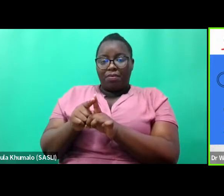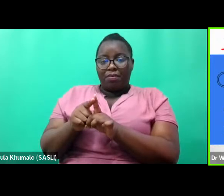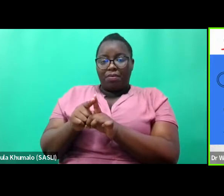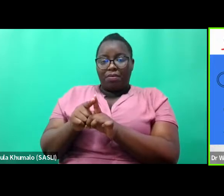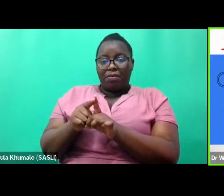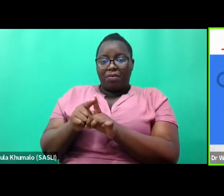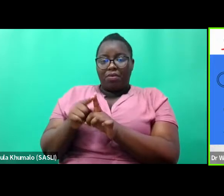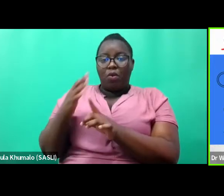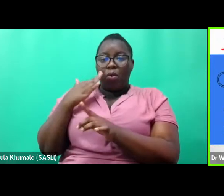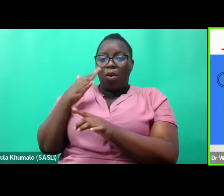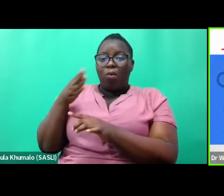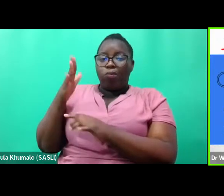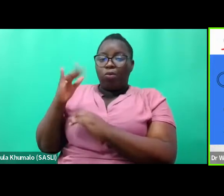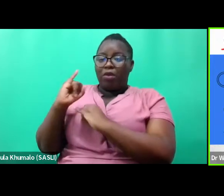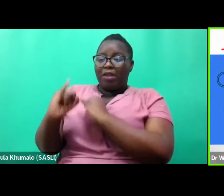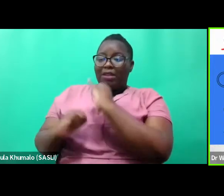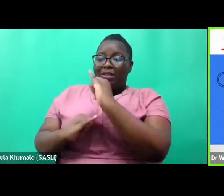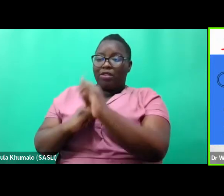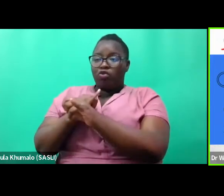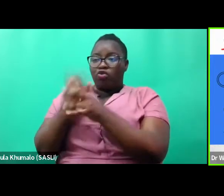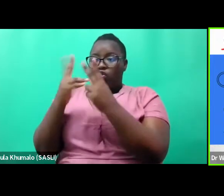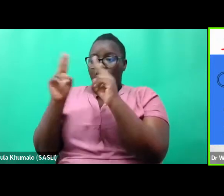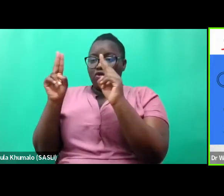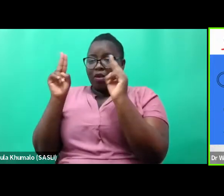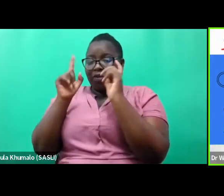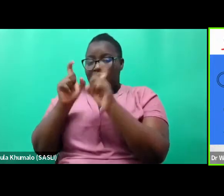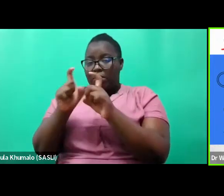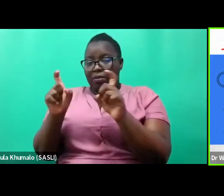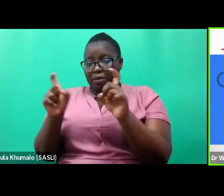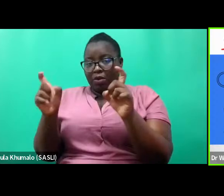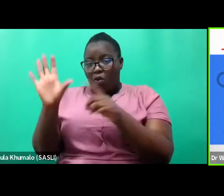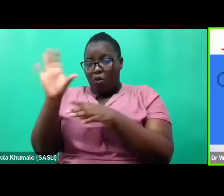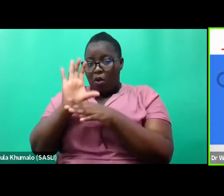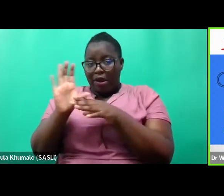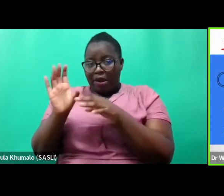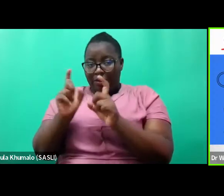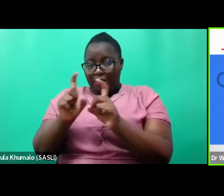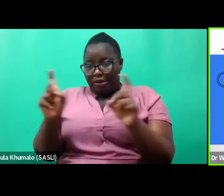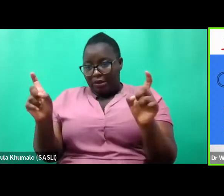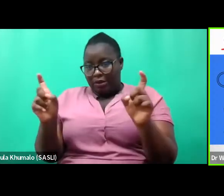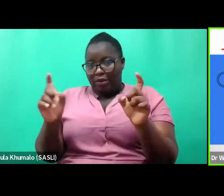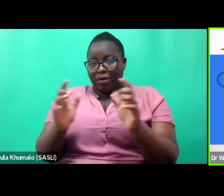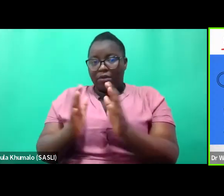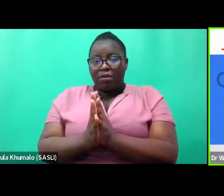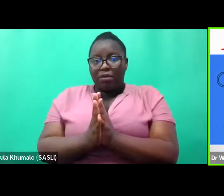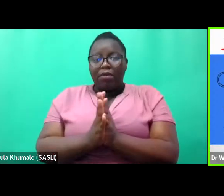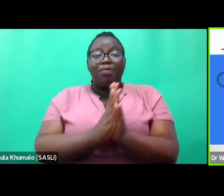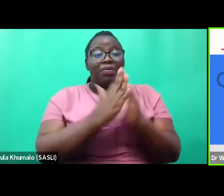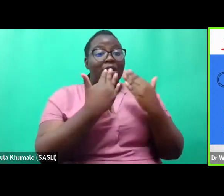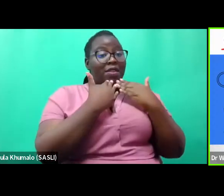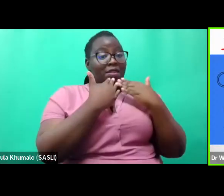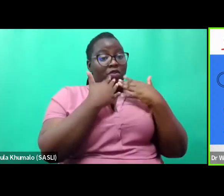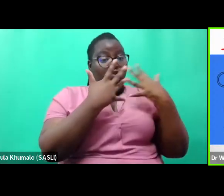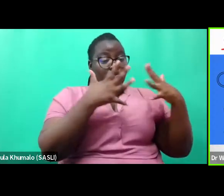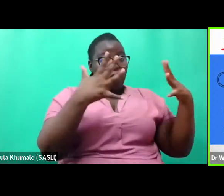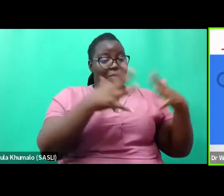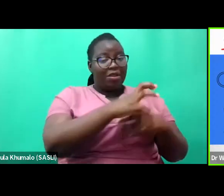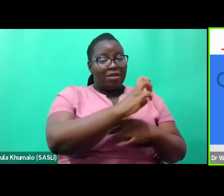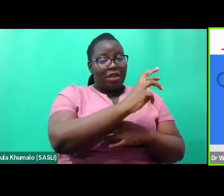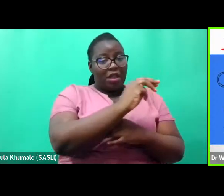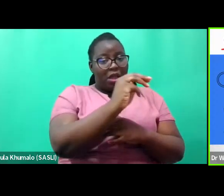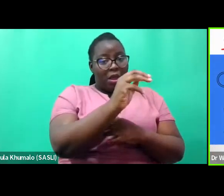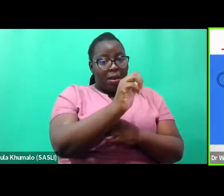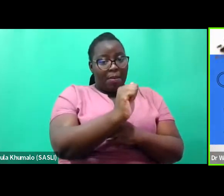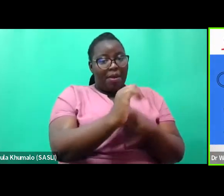institution, when they get there, like the potential they have. Yeah, I'm with you. Thank you so much, Emma. Thank